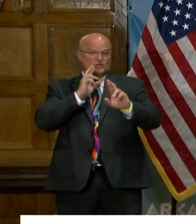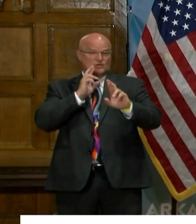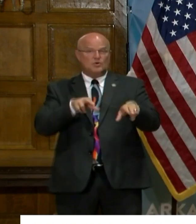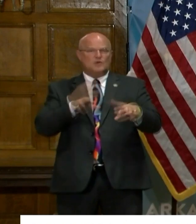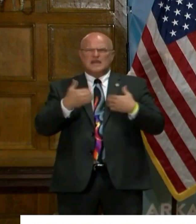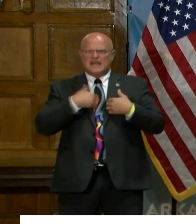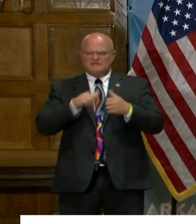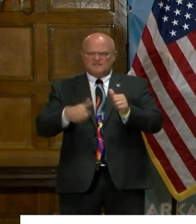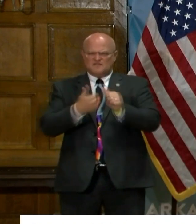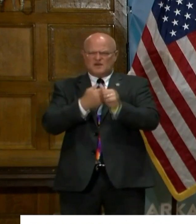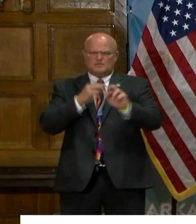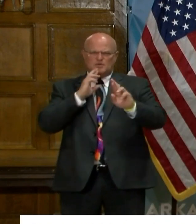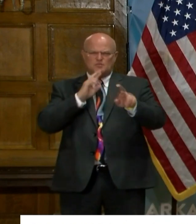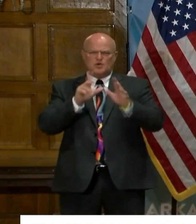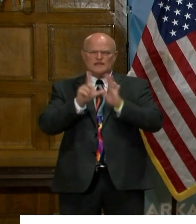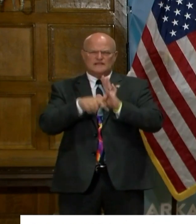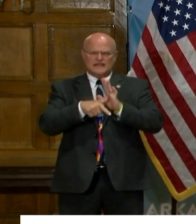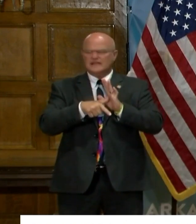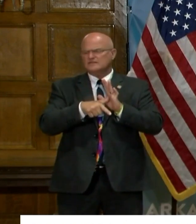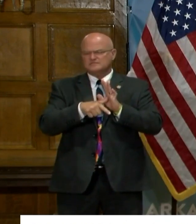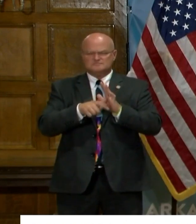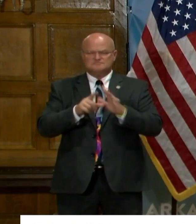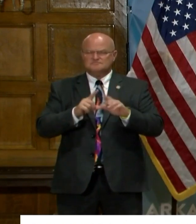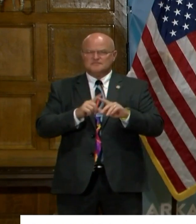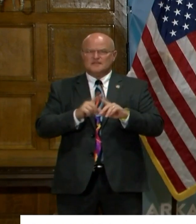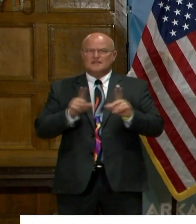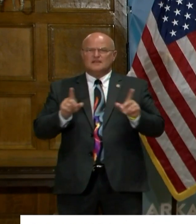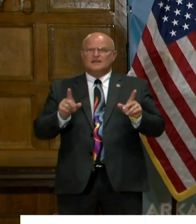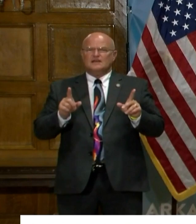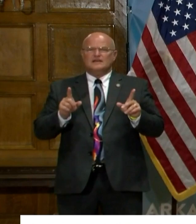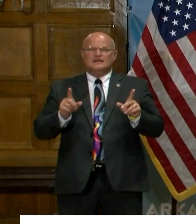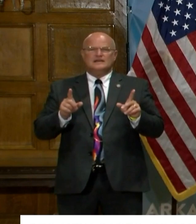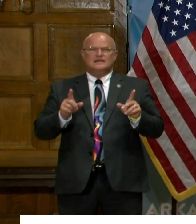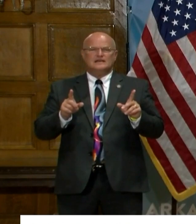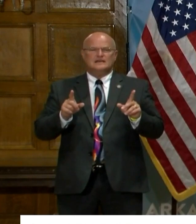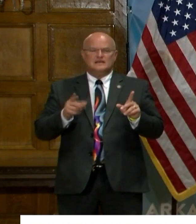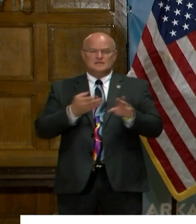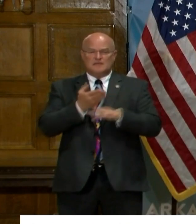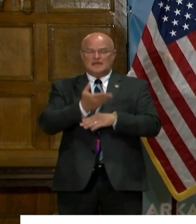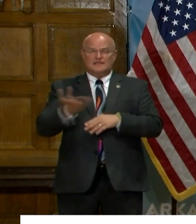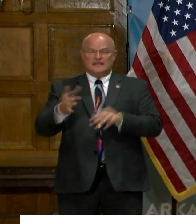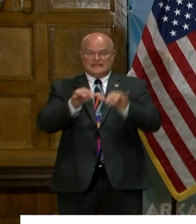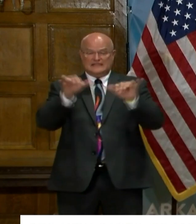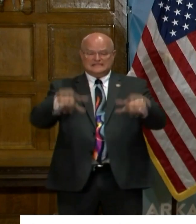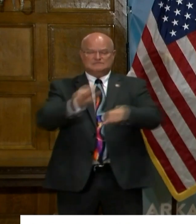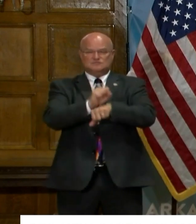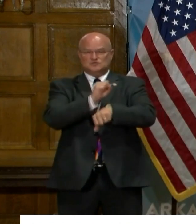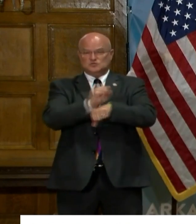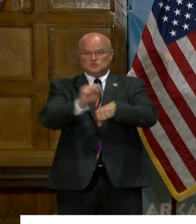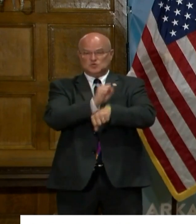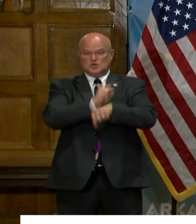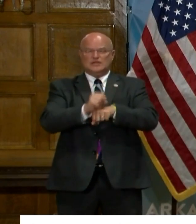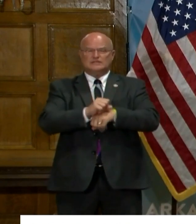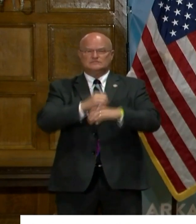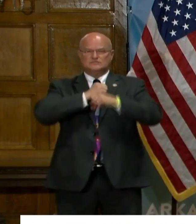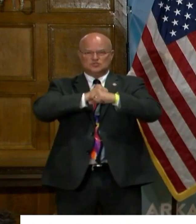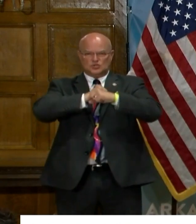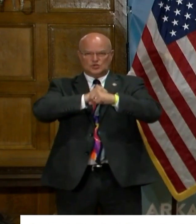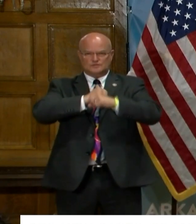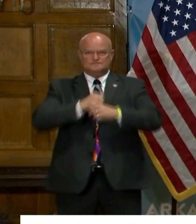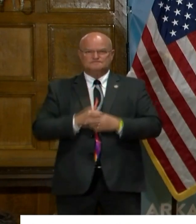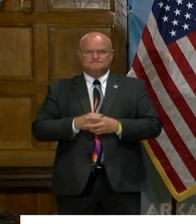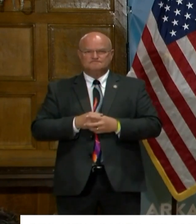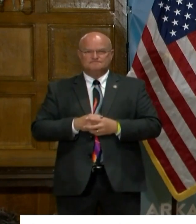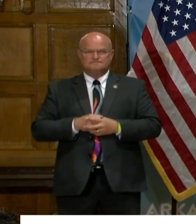may have a follow-up report that I'll receive on it. But the main thing is the system is working and is secure.